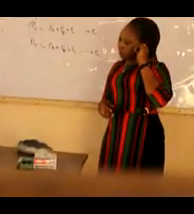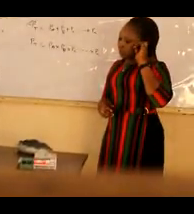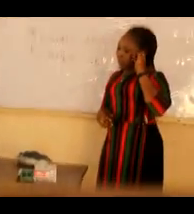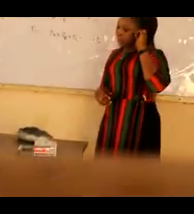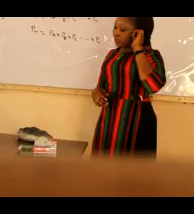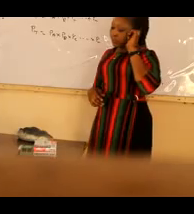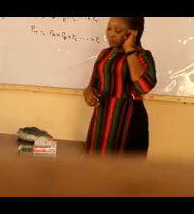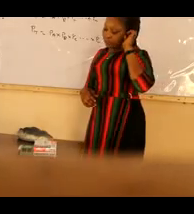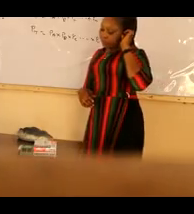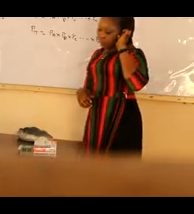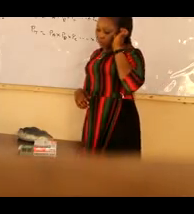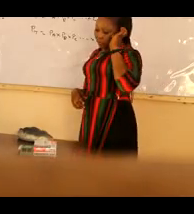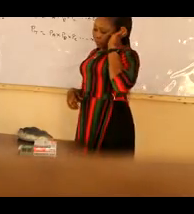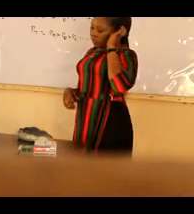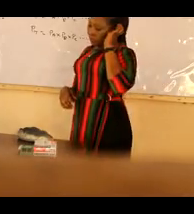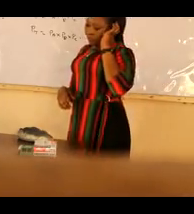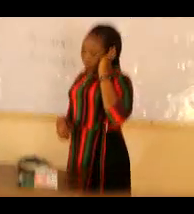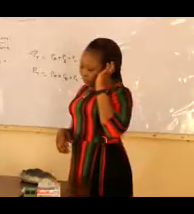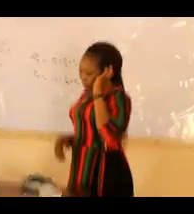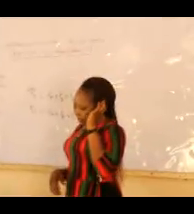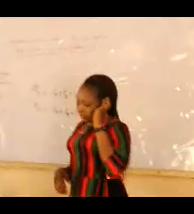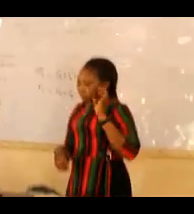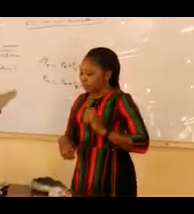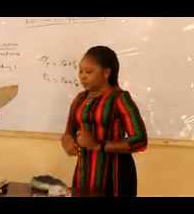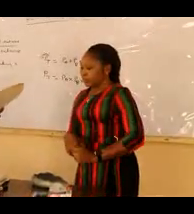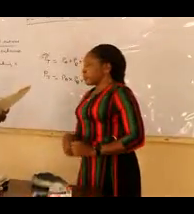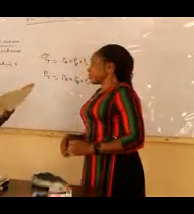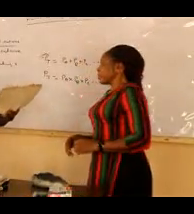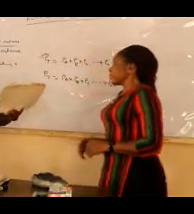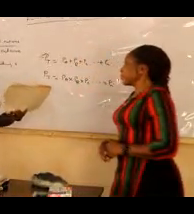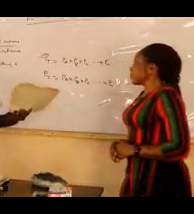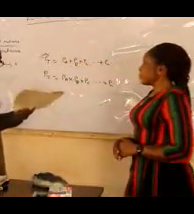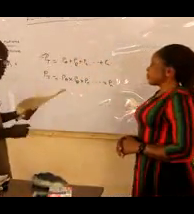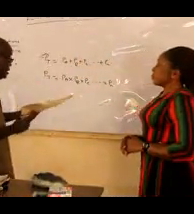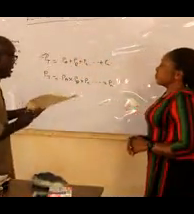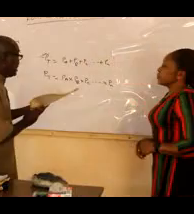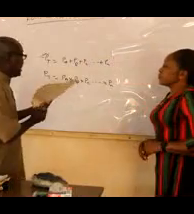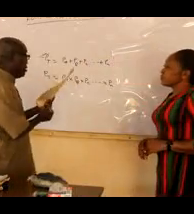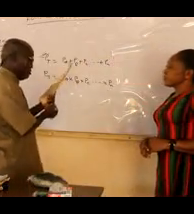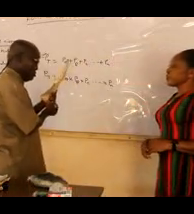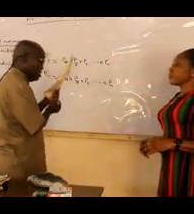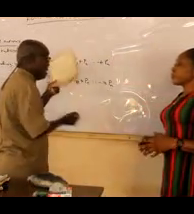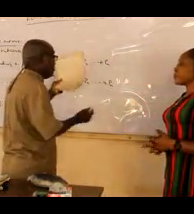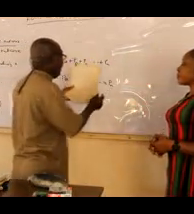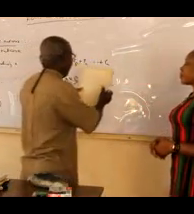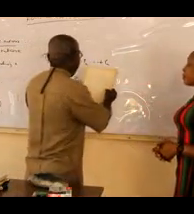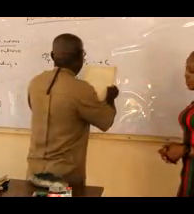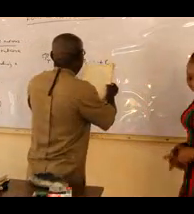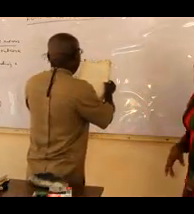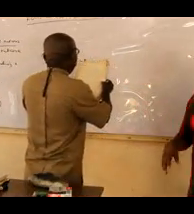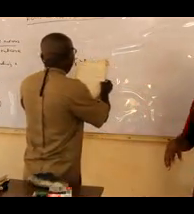Follow me as I give you these questions. I want us to do it very fast because time for this lesson are not rather